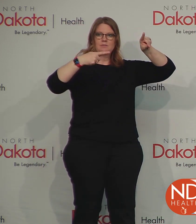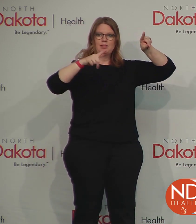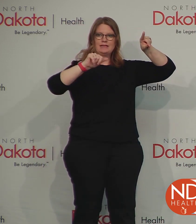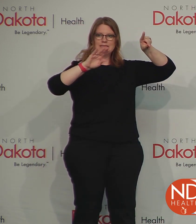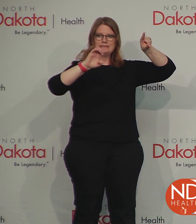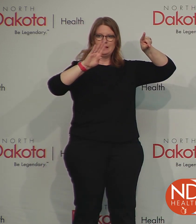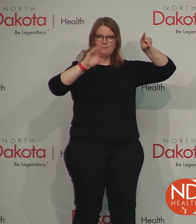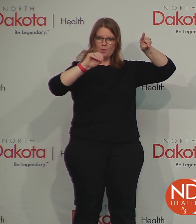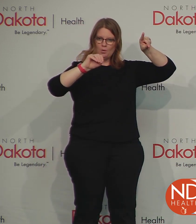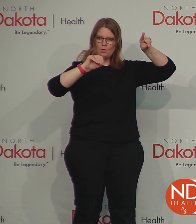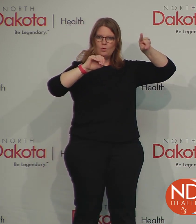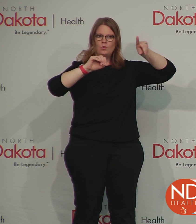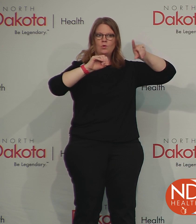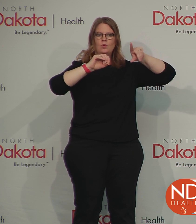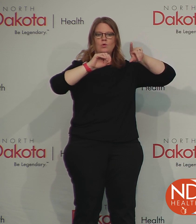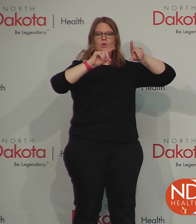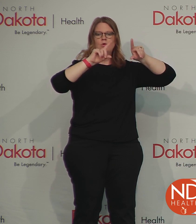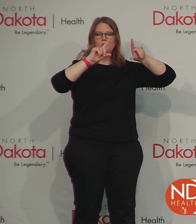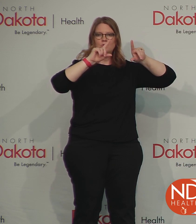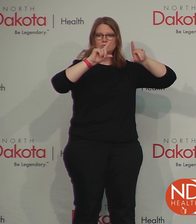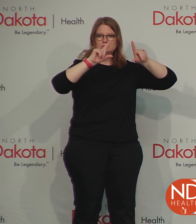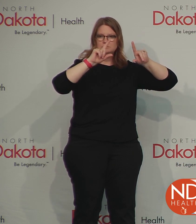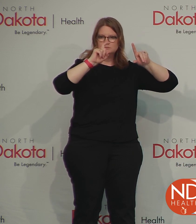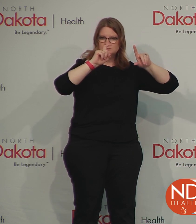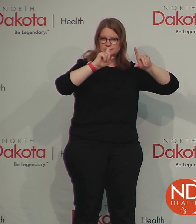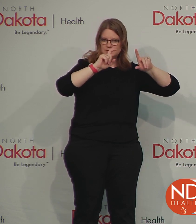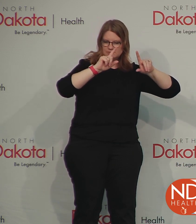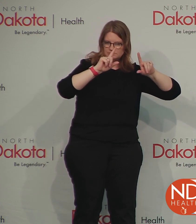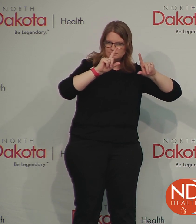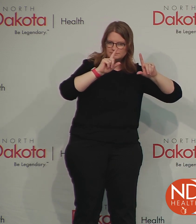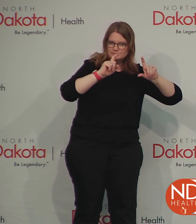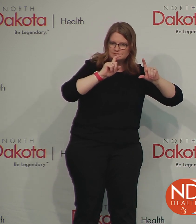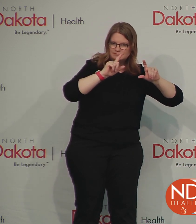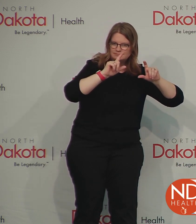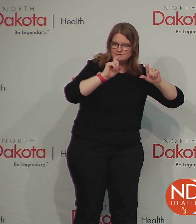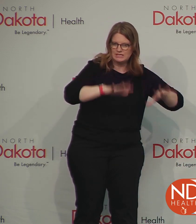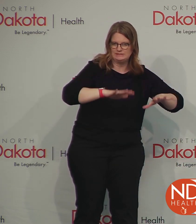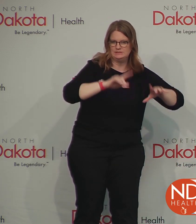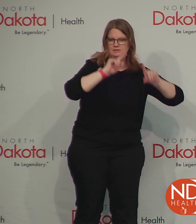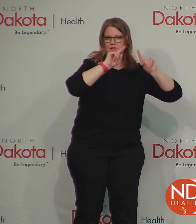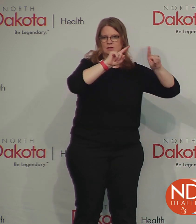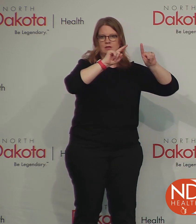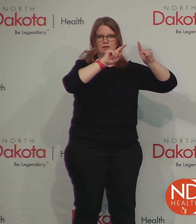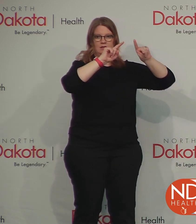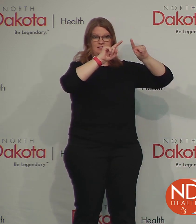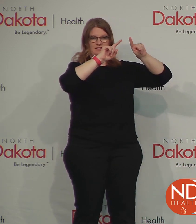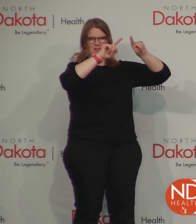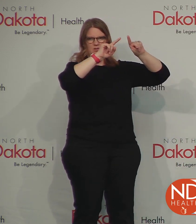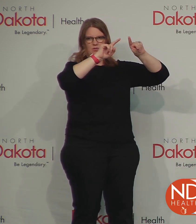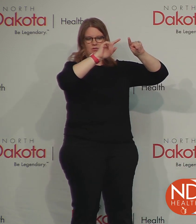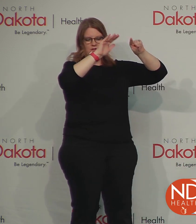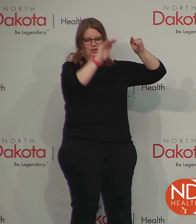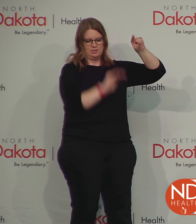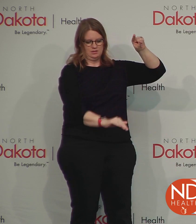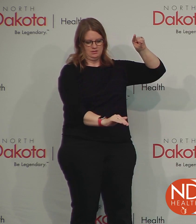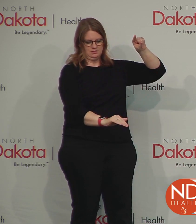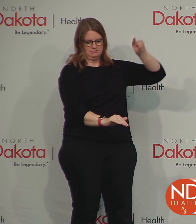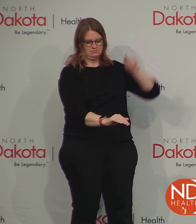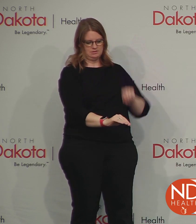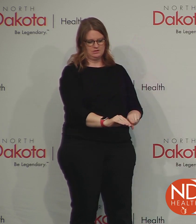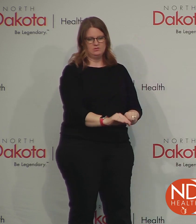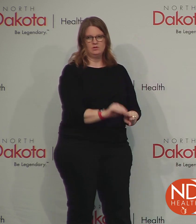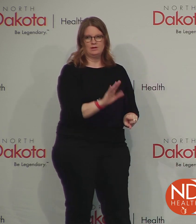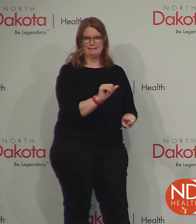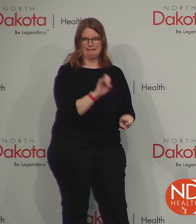placebo-controlled randomized trial. And then at the bottom is anecdotal reports or a